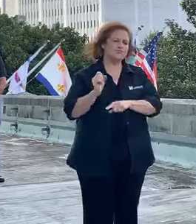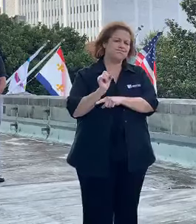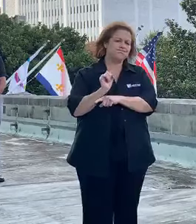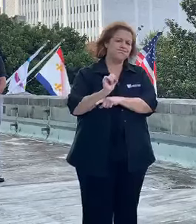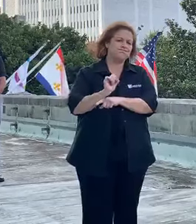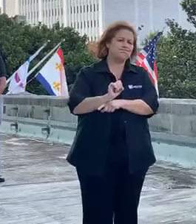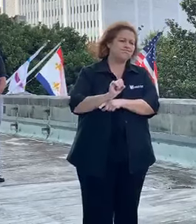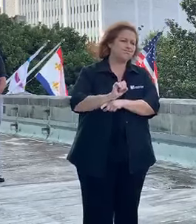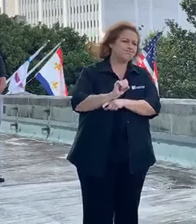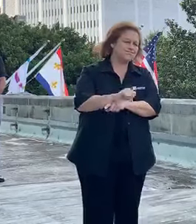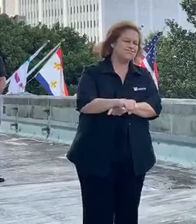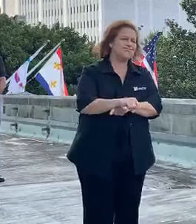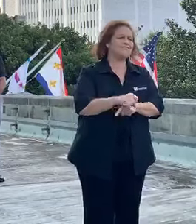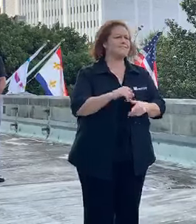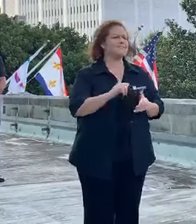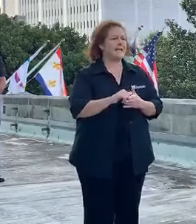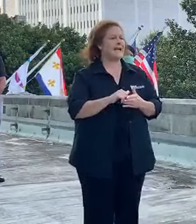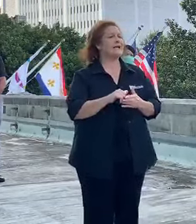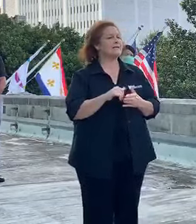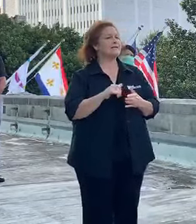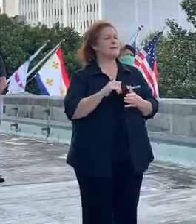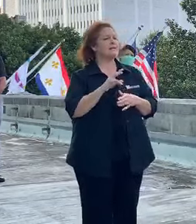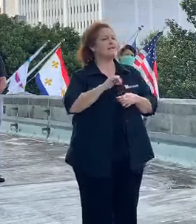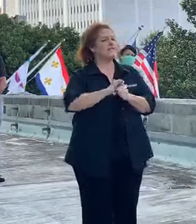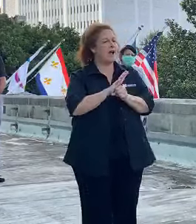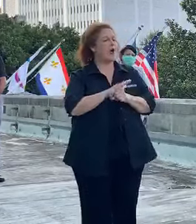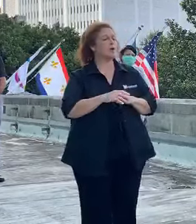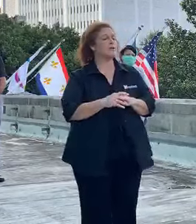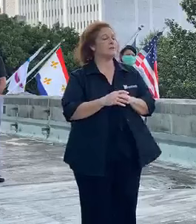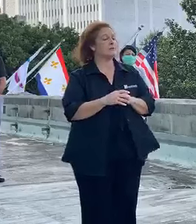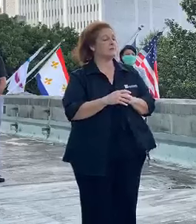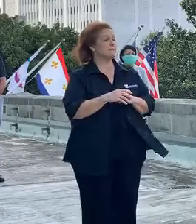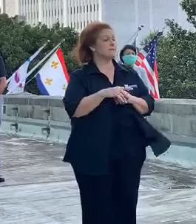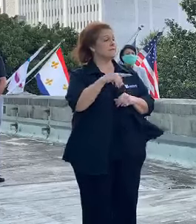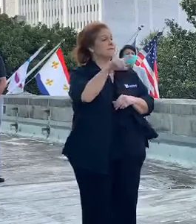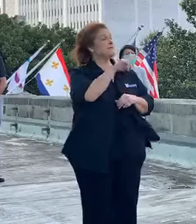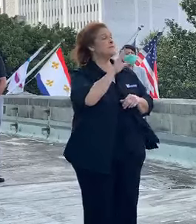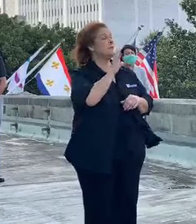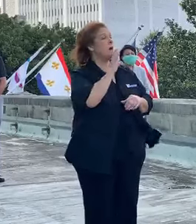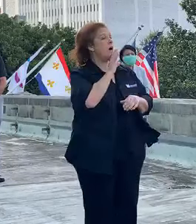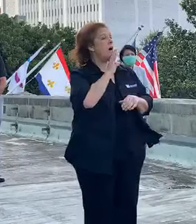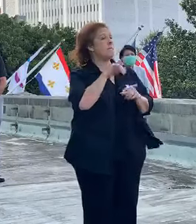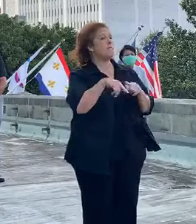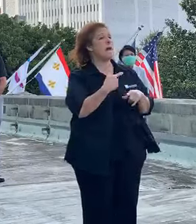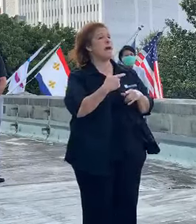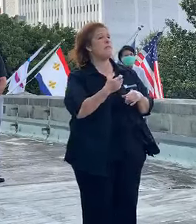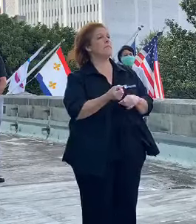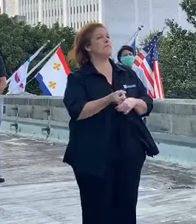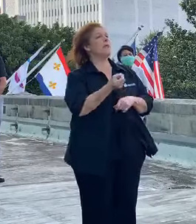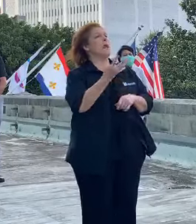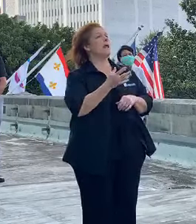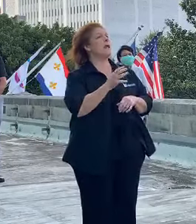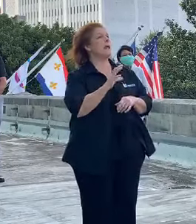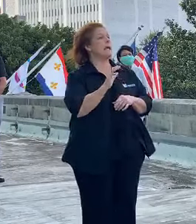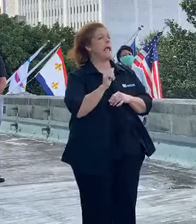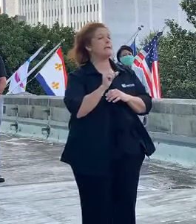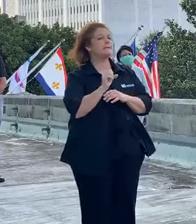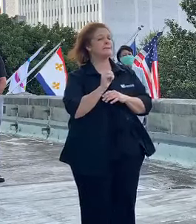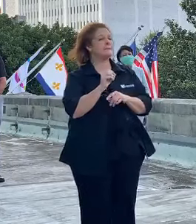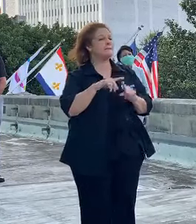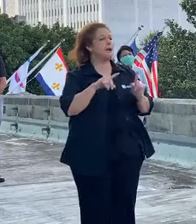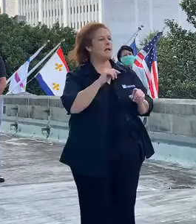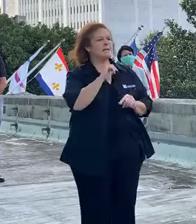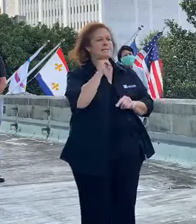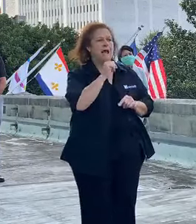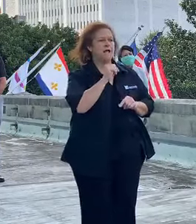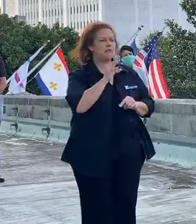no other city has. People talk about numbers of cases in other cities, but they don't talk about the rate